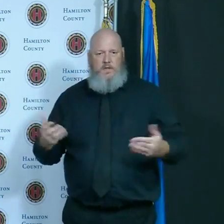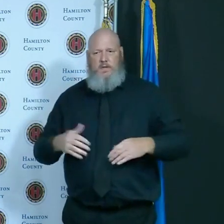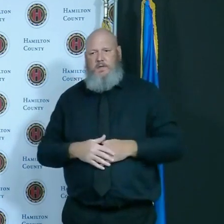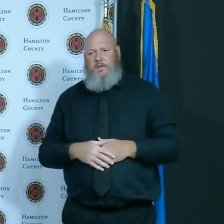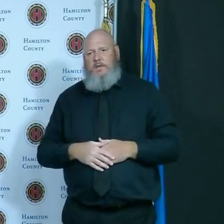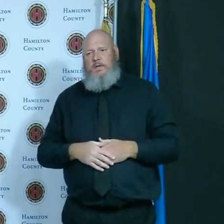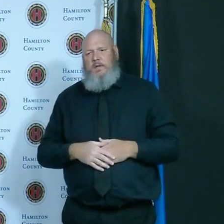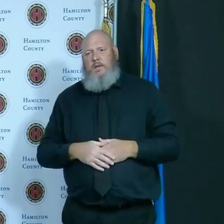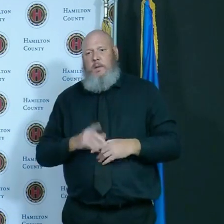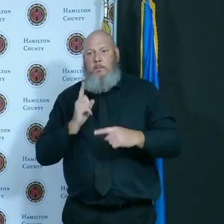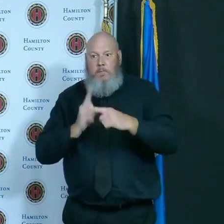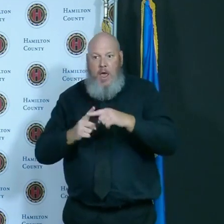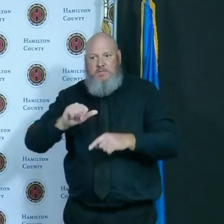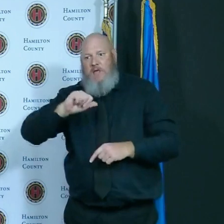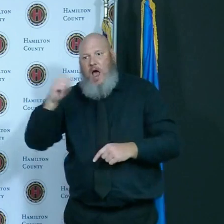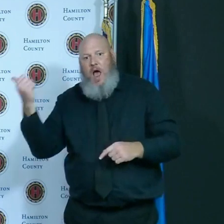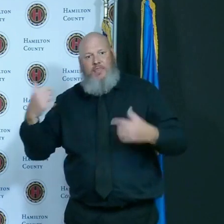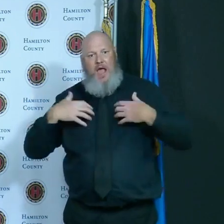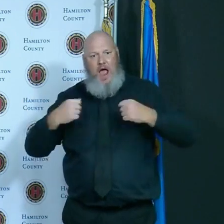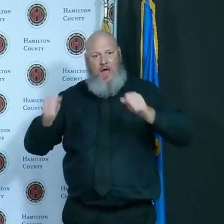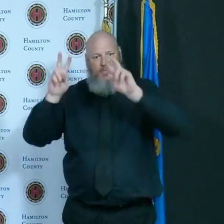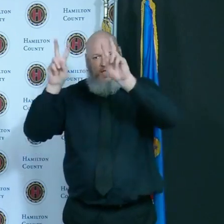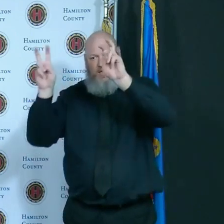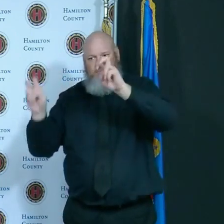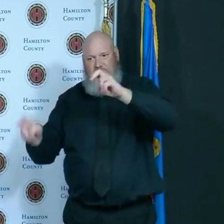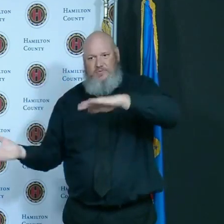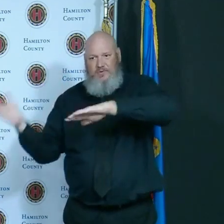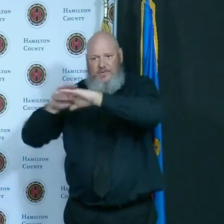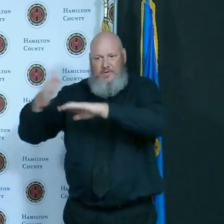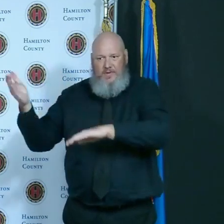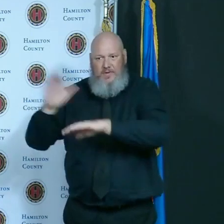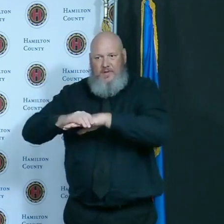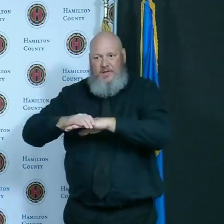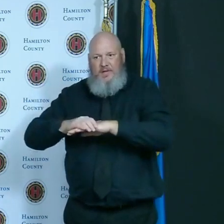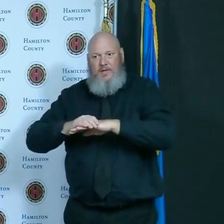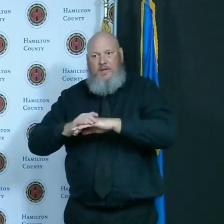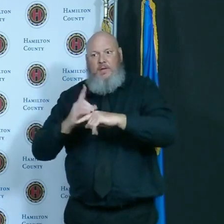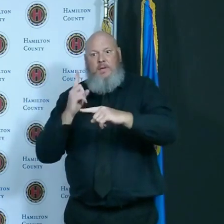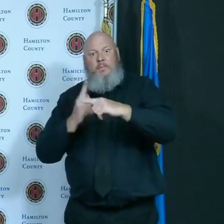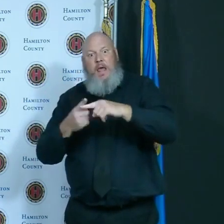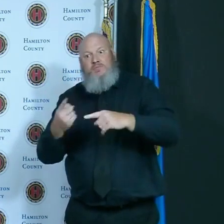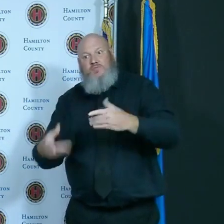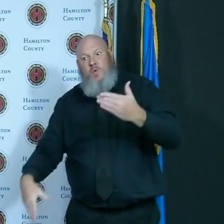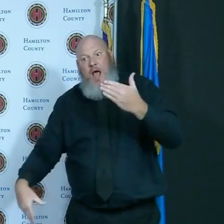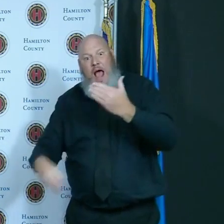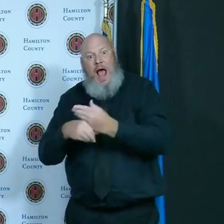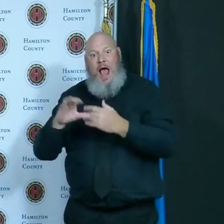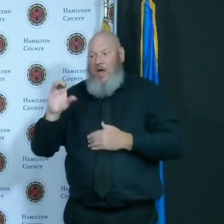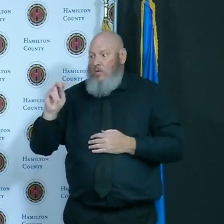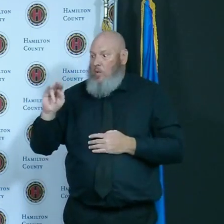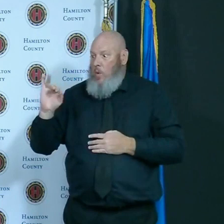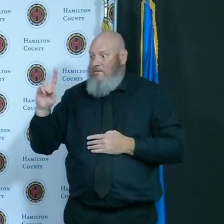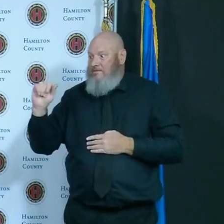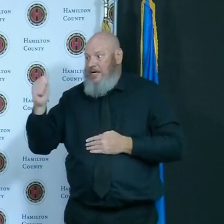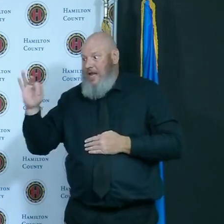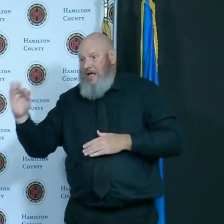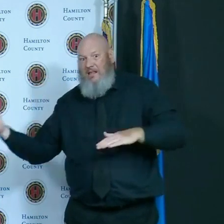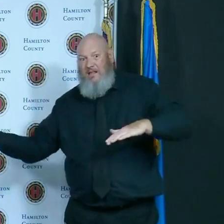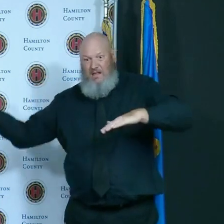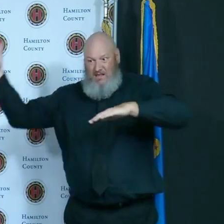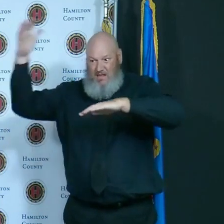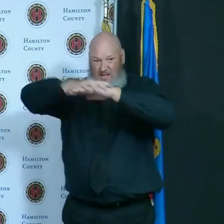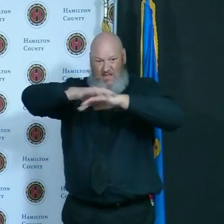complication when the coronavirus presents itself. So in the communities that you describe where there's a larger